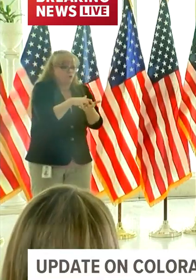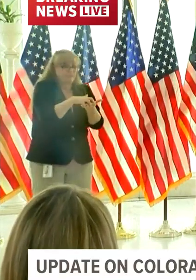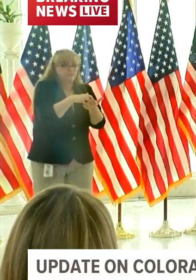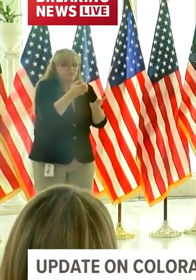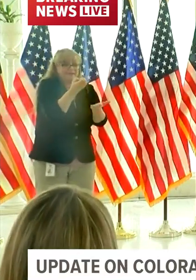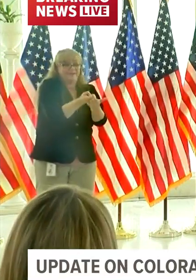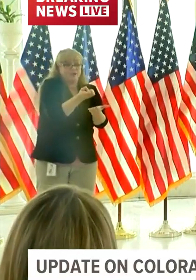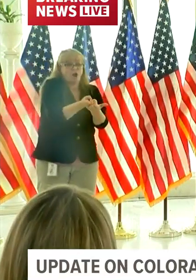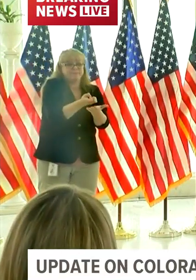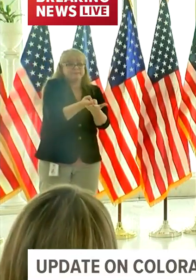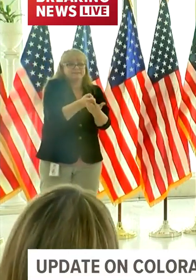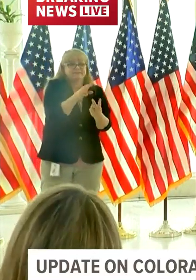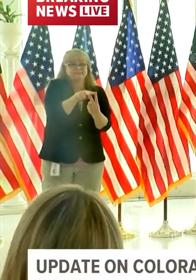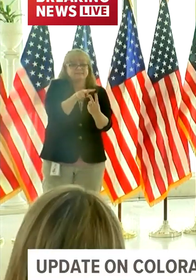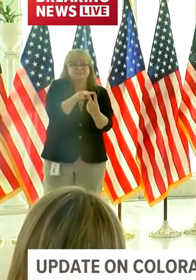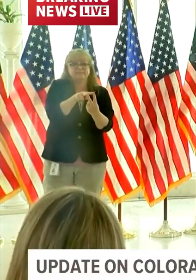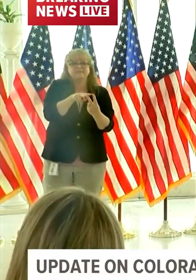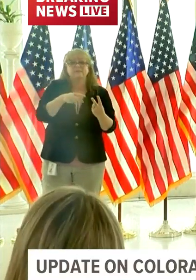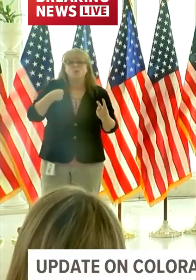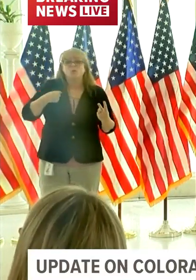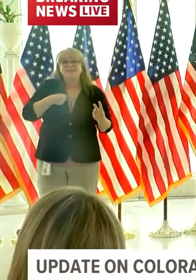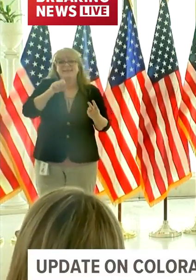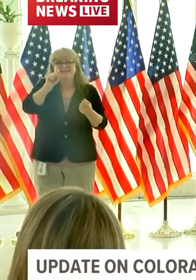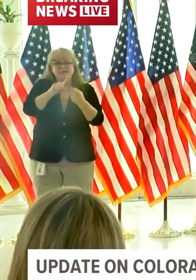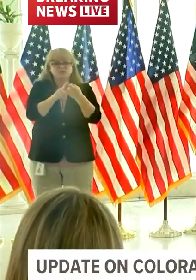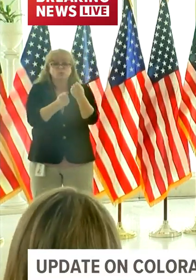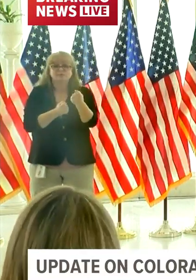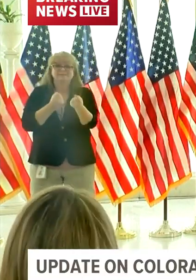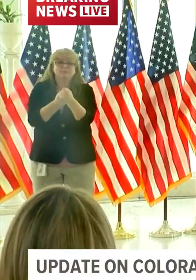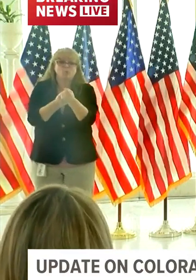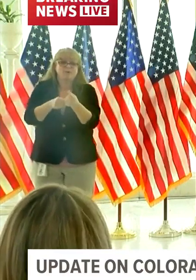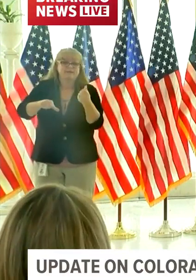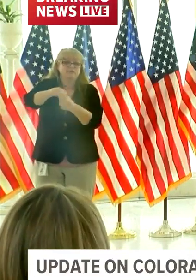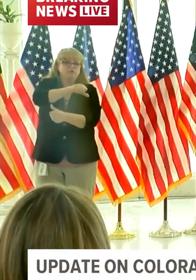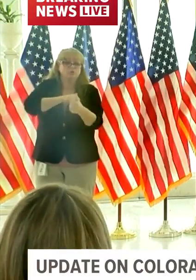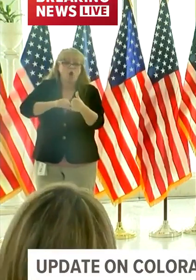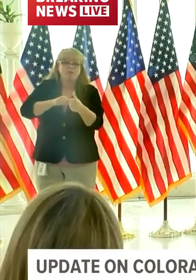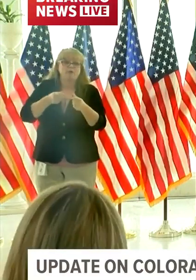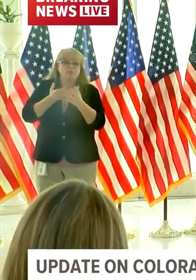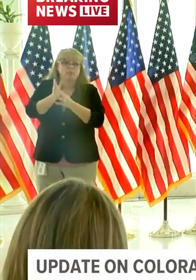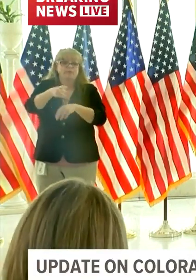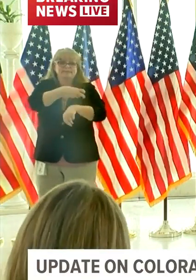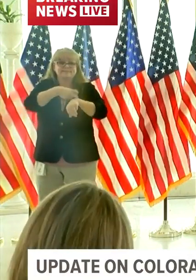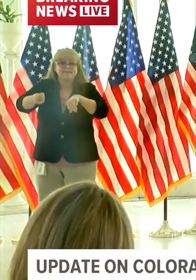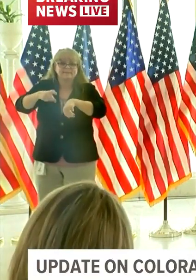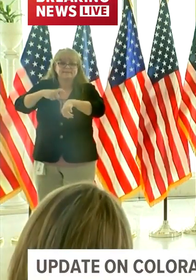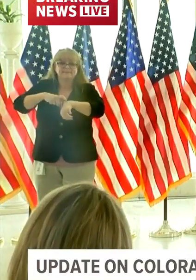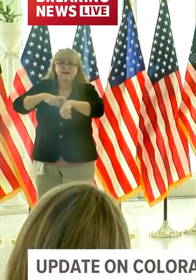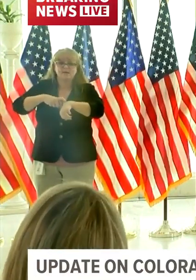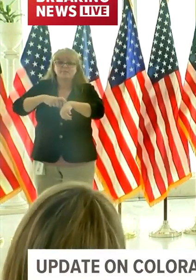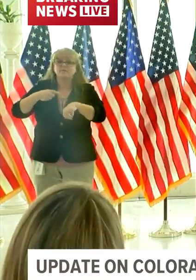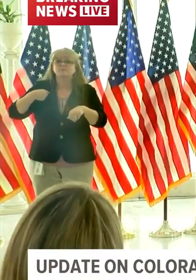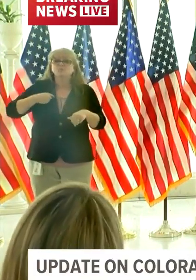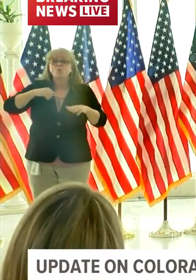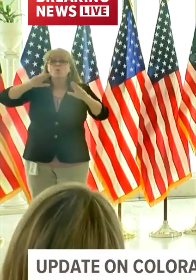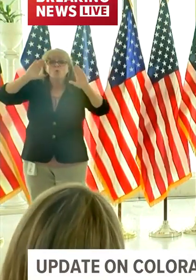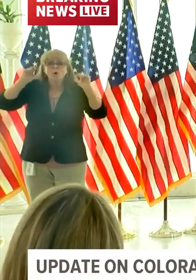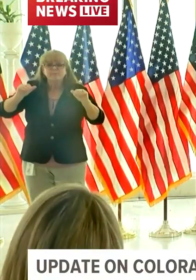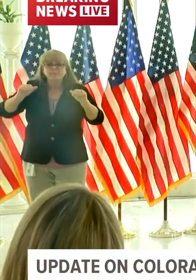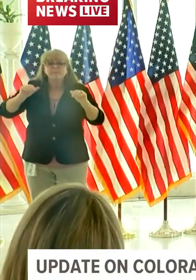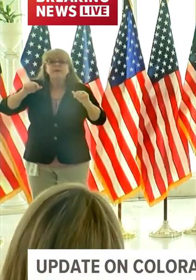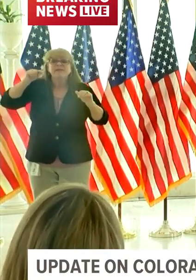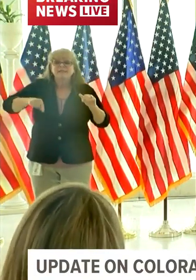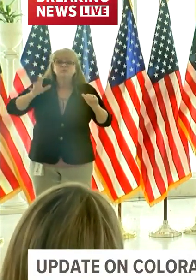another in this trying time. And that's what gives me the faith that we're going to pull through this in Colorado, our great